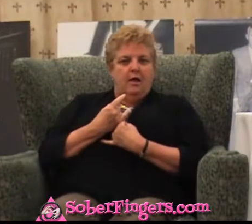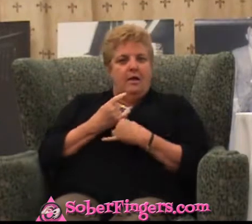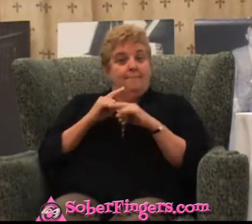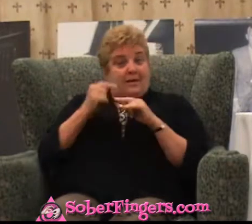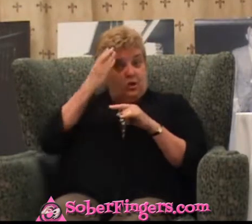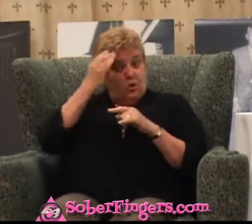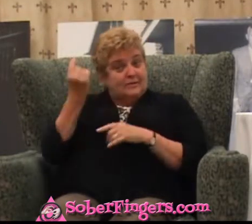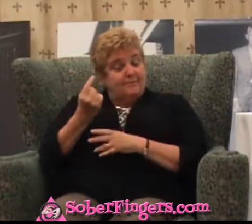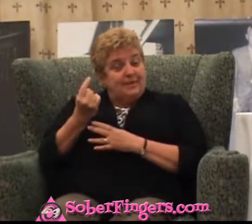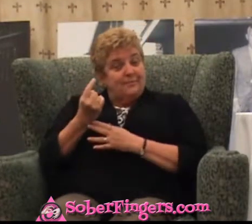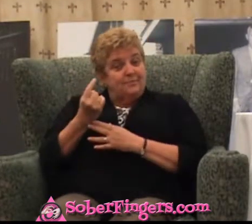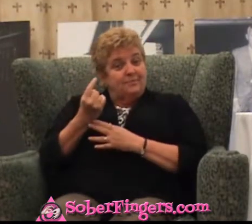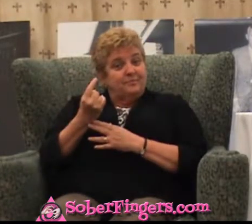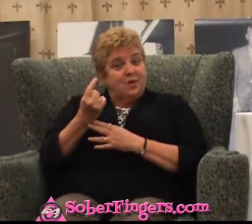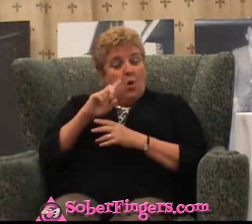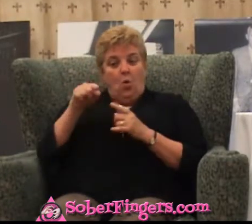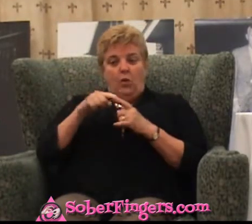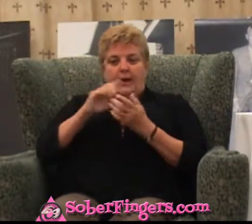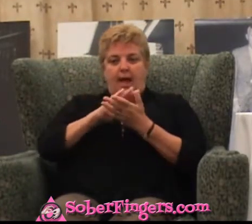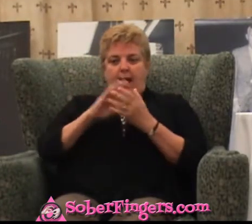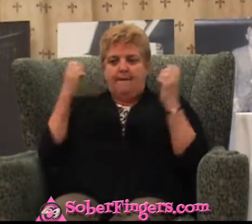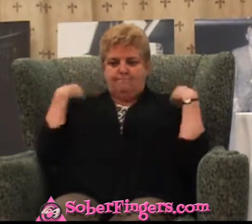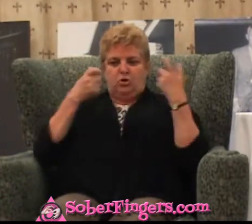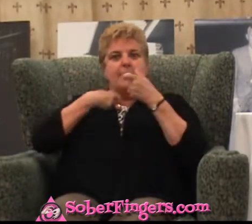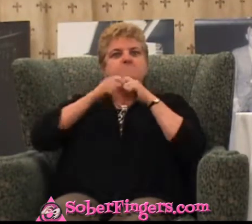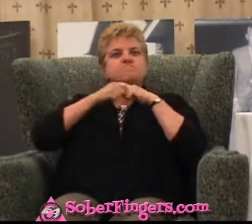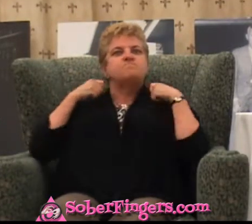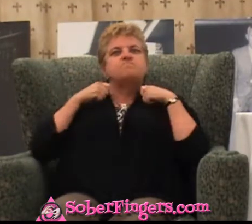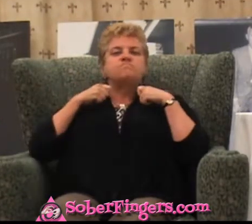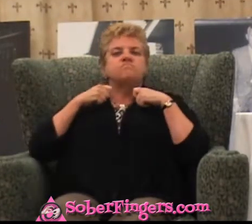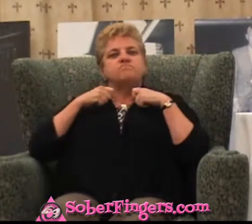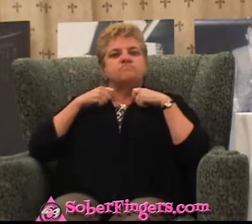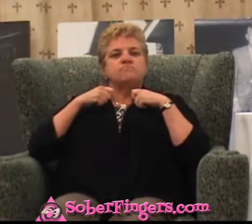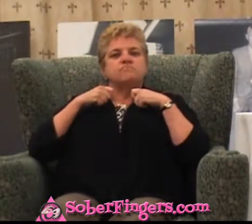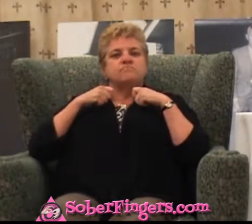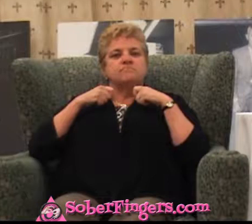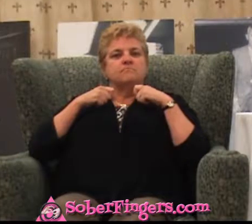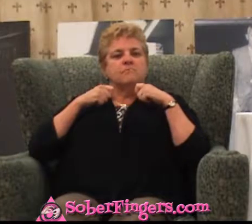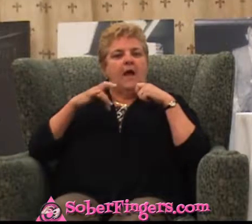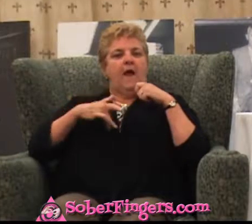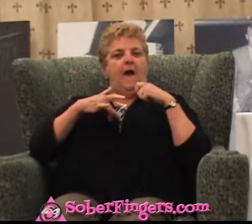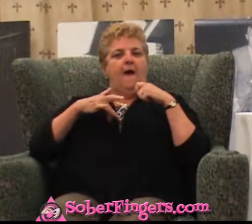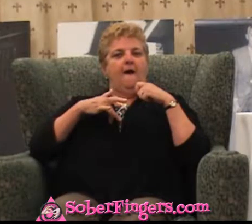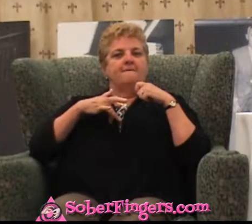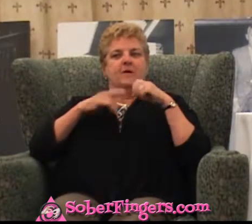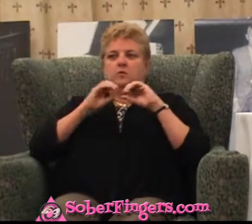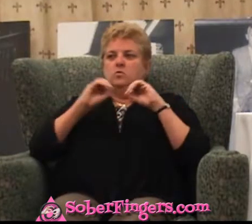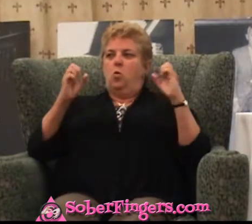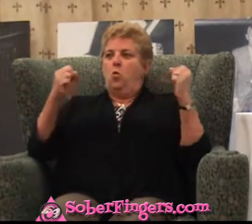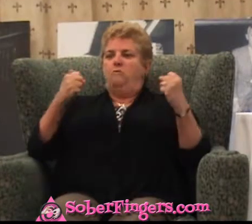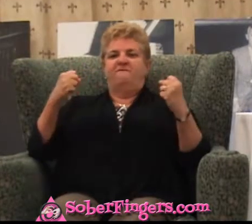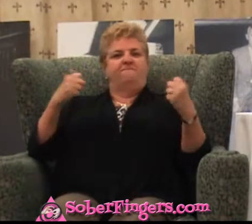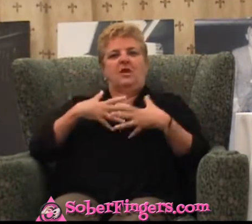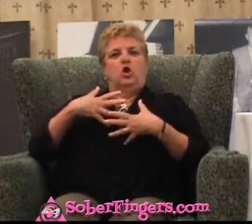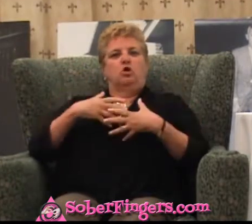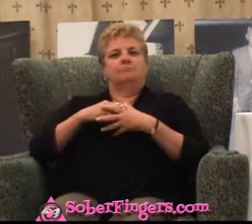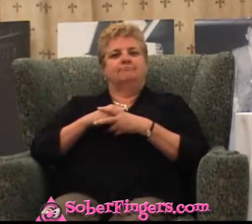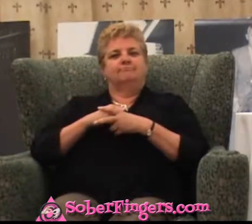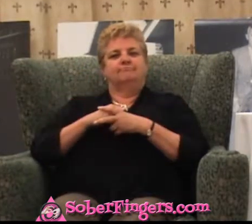something? When I put on that towel, when I put on that cape, I felt no fear. Because you see, it made